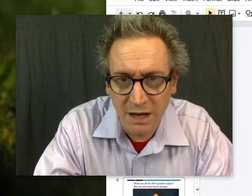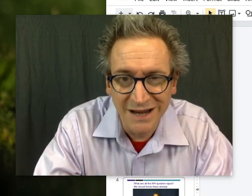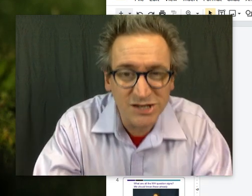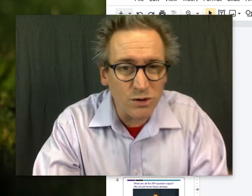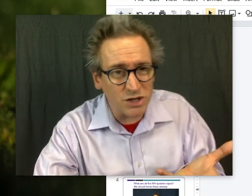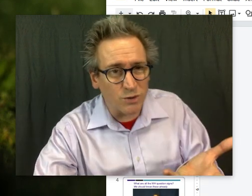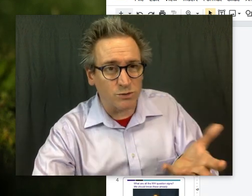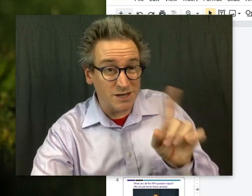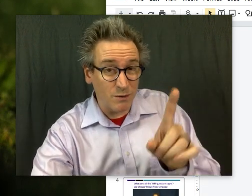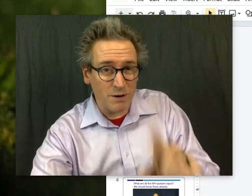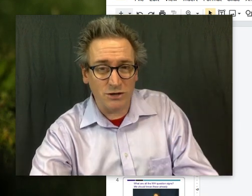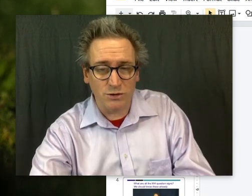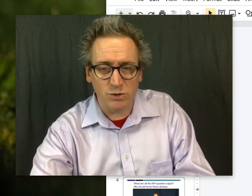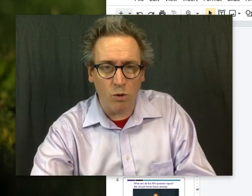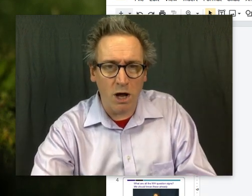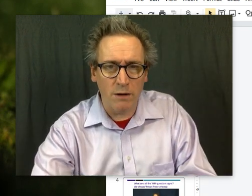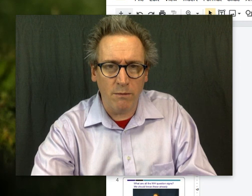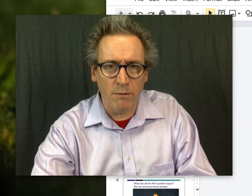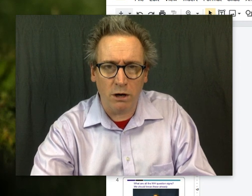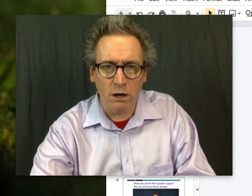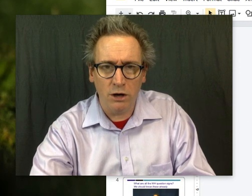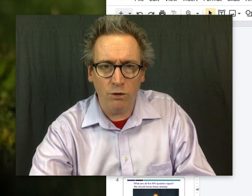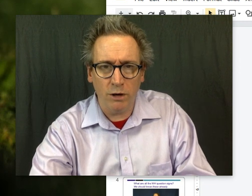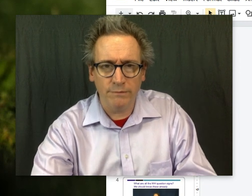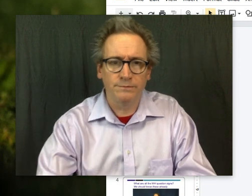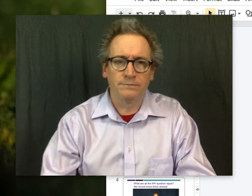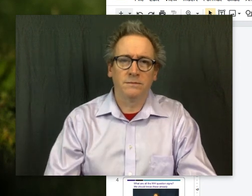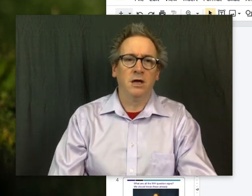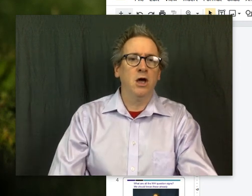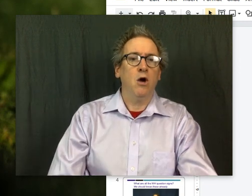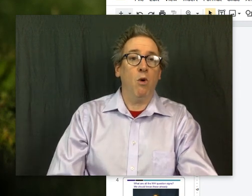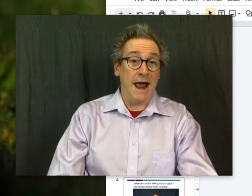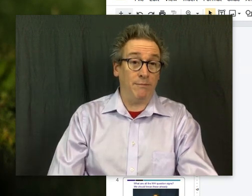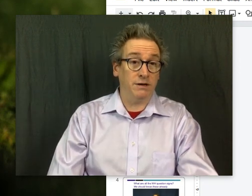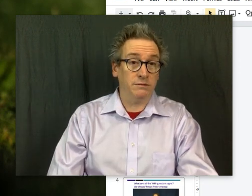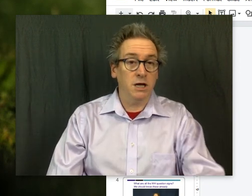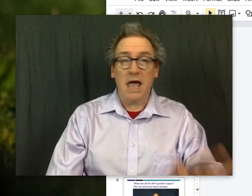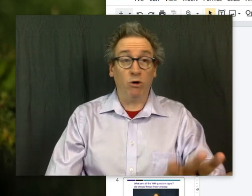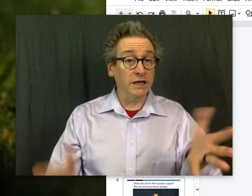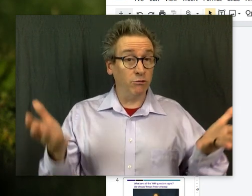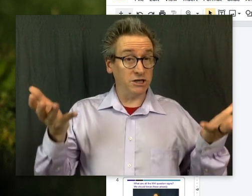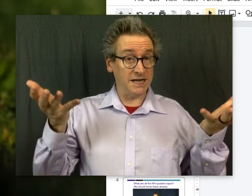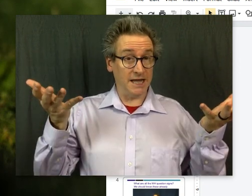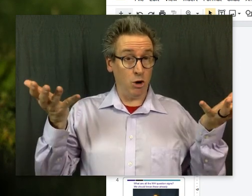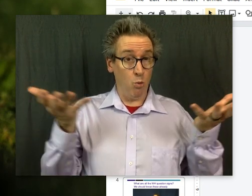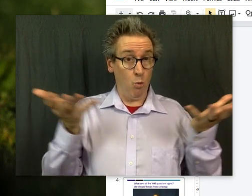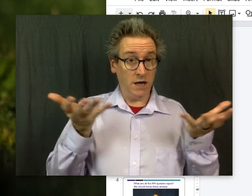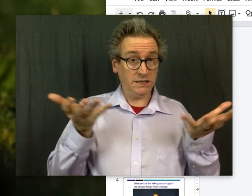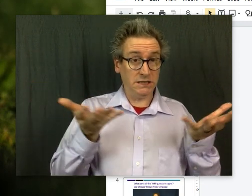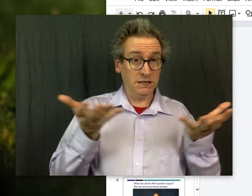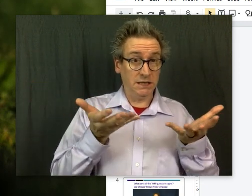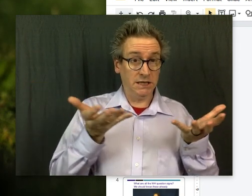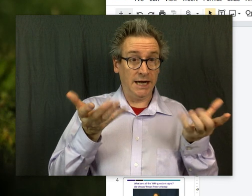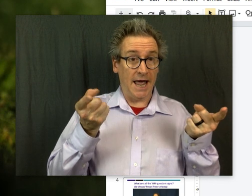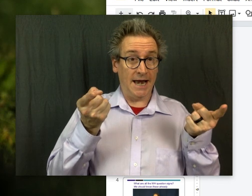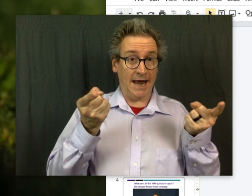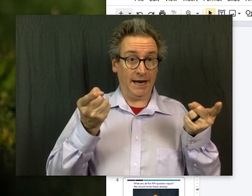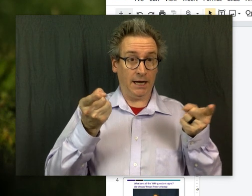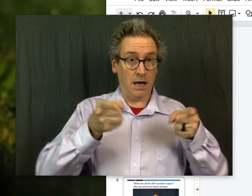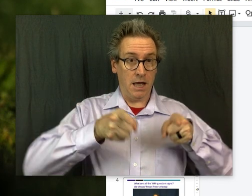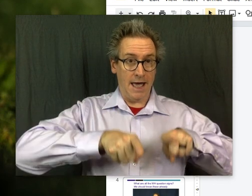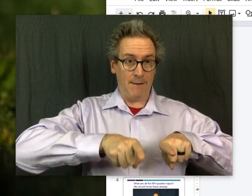Okay. So those are the question words. Now we want to introduce one more new one, what happened? And we're literally just taking what